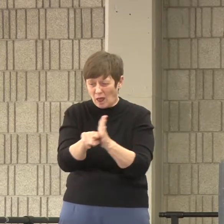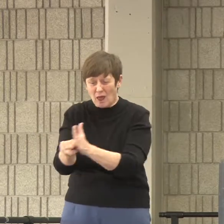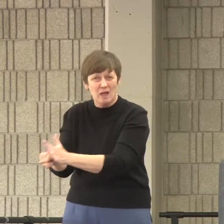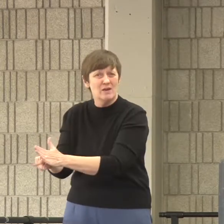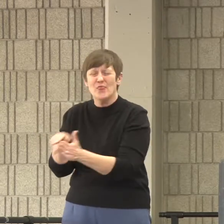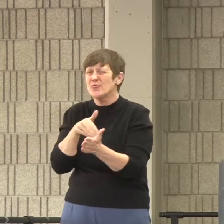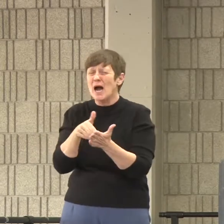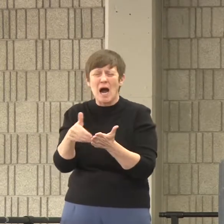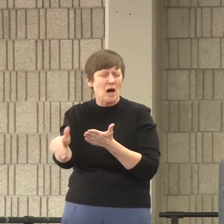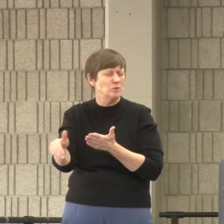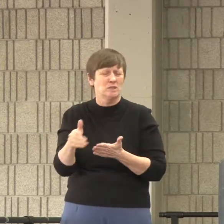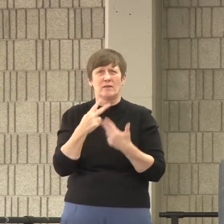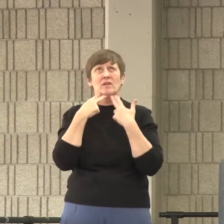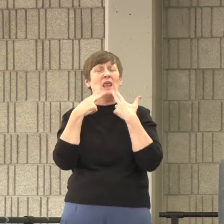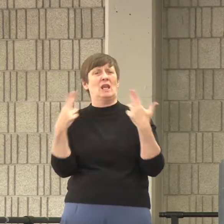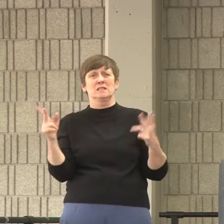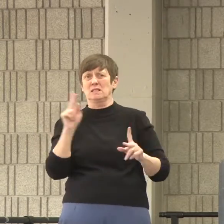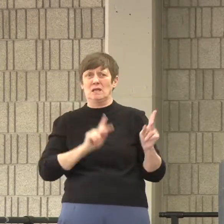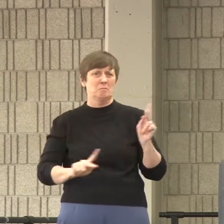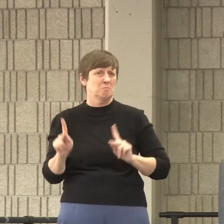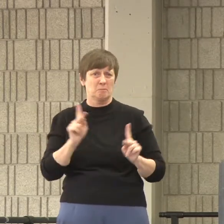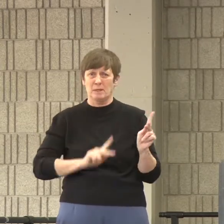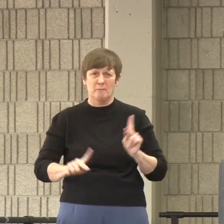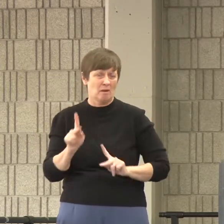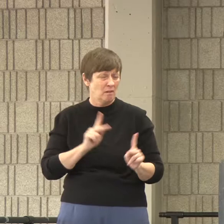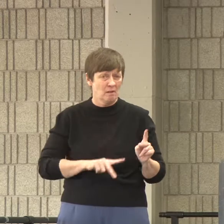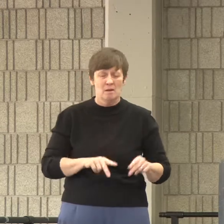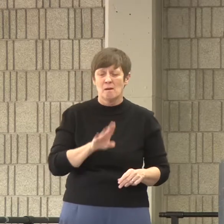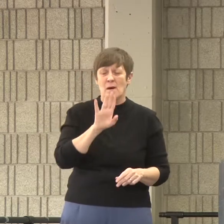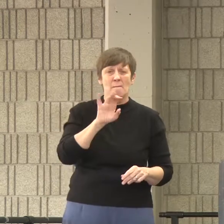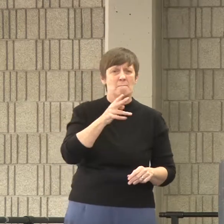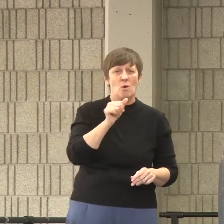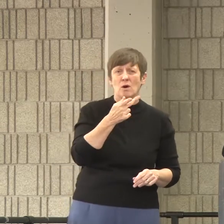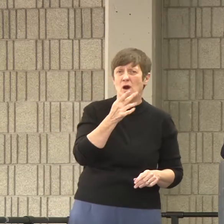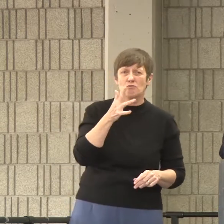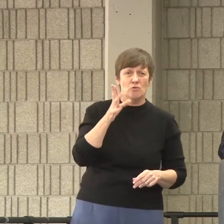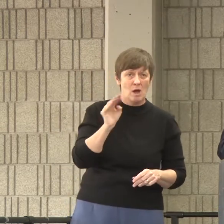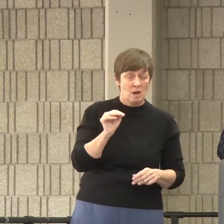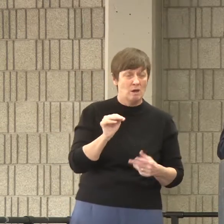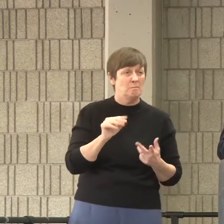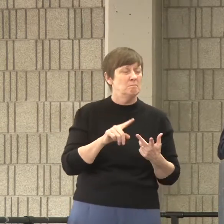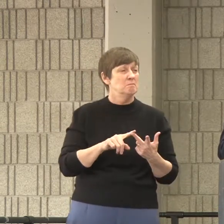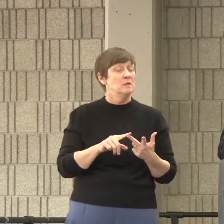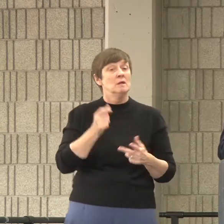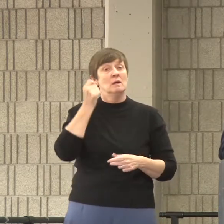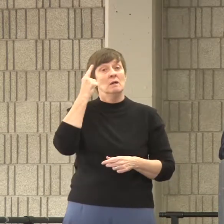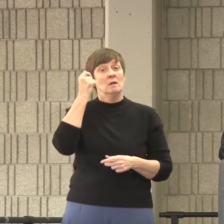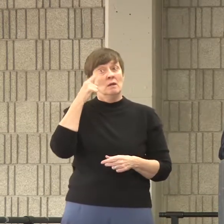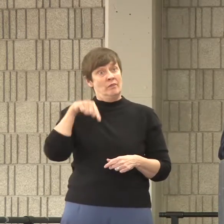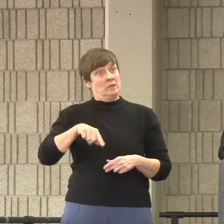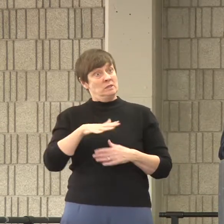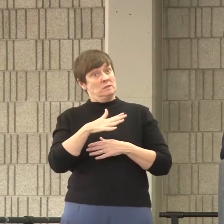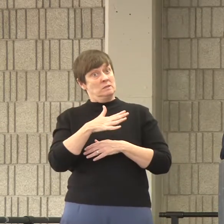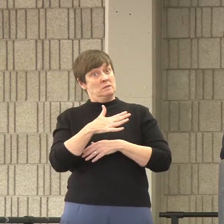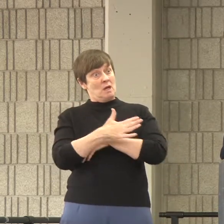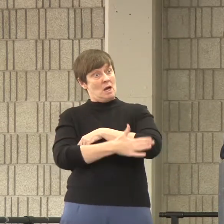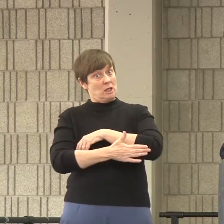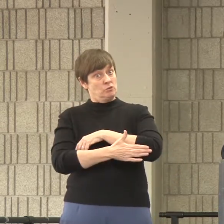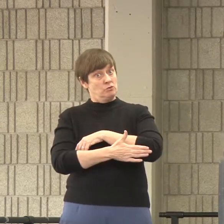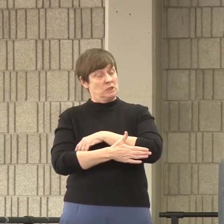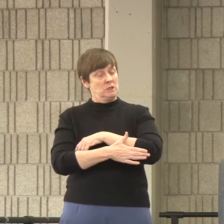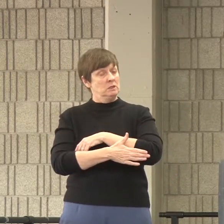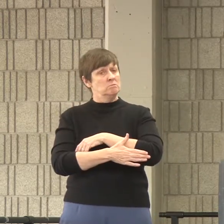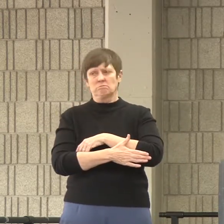of innocent lives in Africa by Boko Haram. And we understand that not only in our country, but